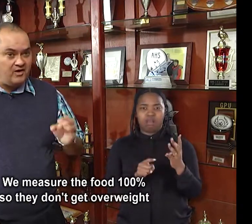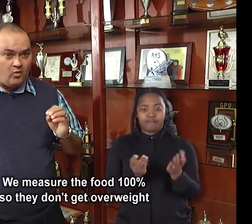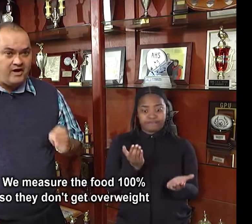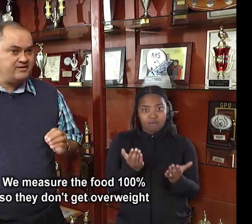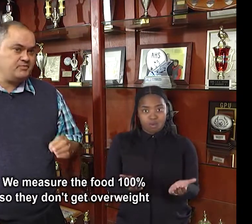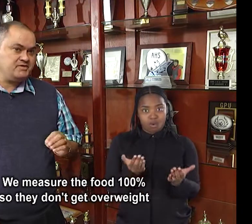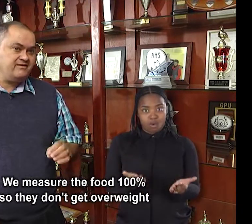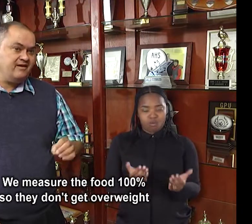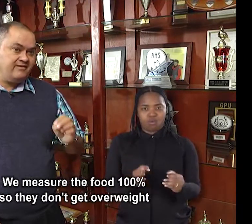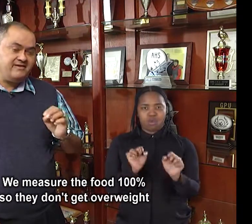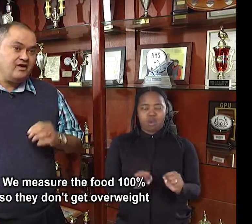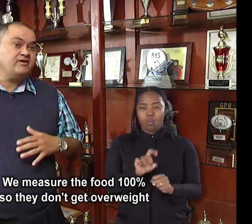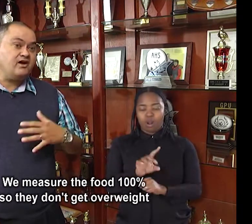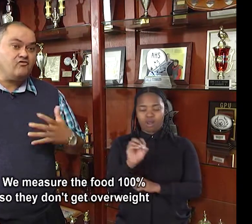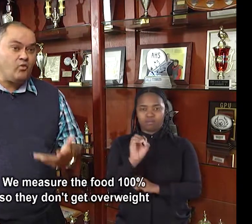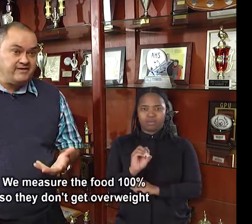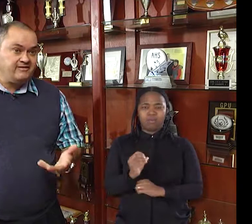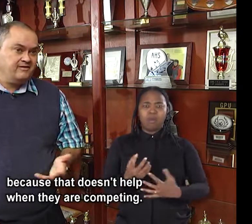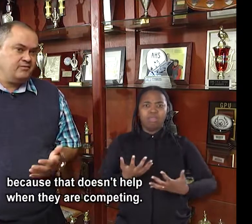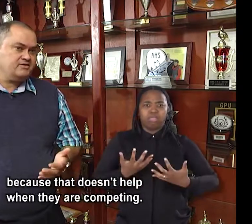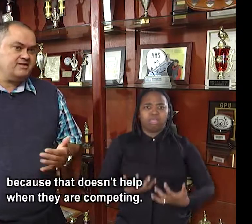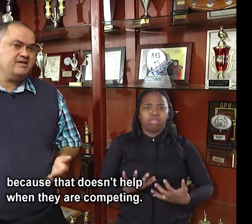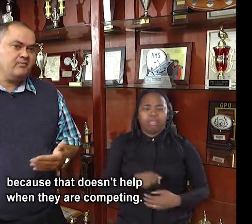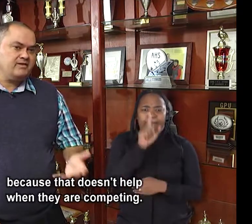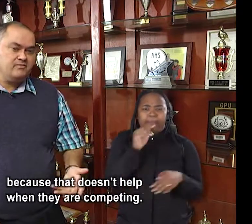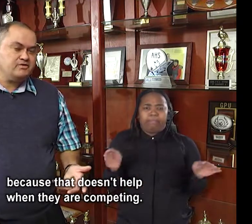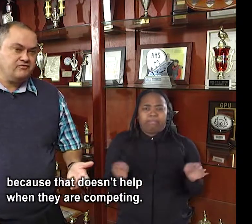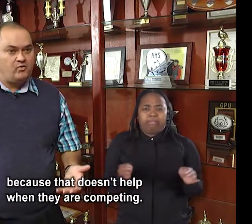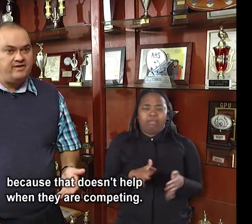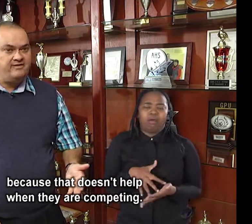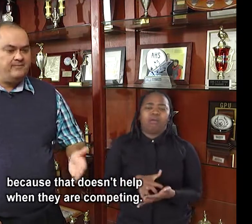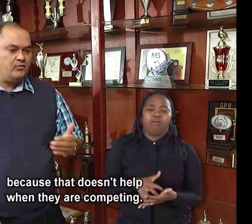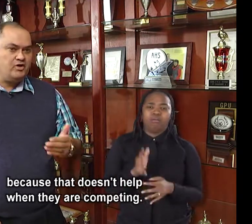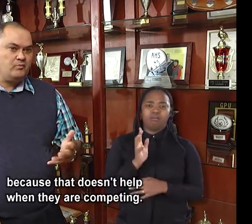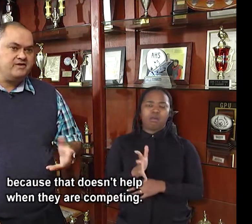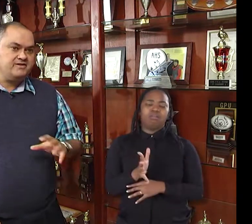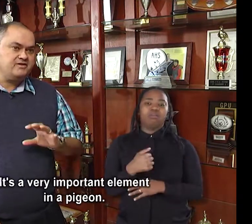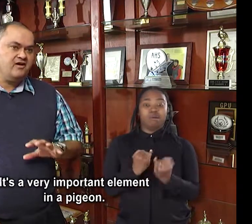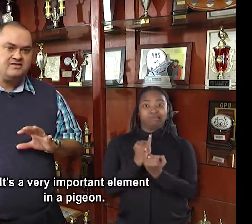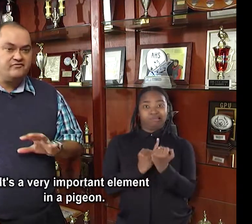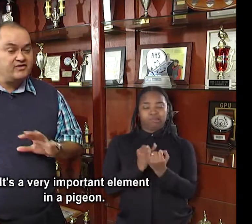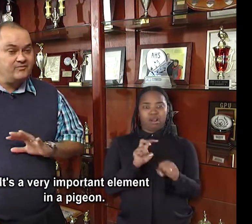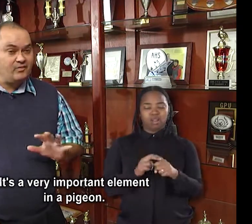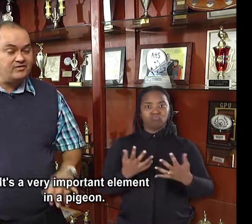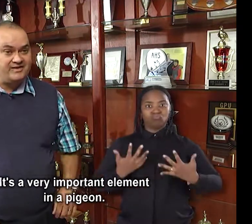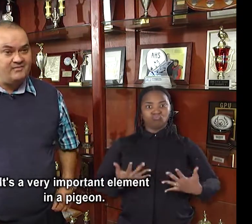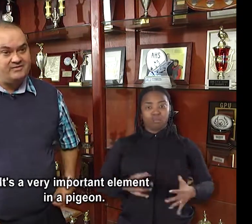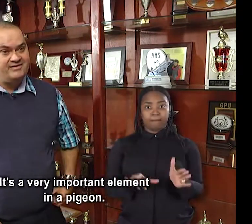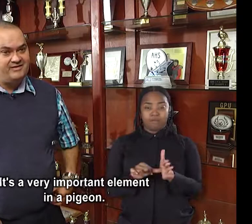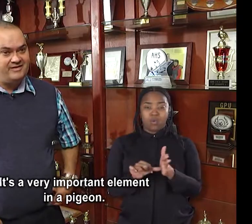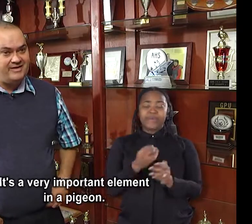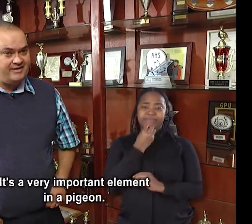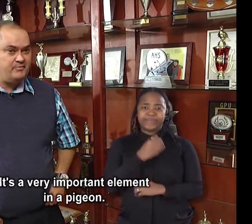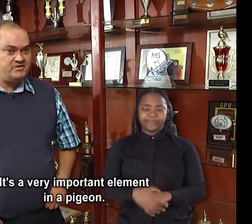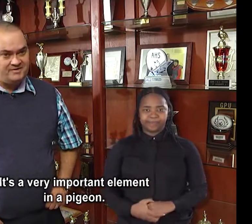food 100% that they don't get overweight, because it doesn't help that the bird's overweight when competing. So yeah, it's a very important